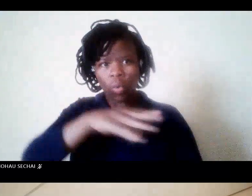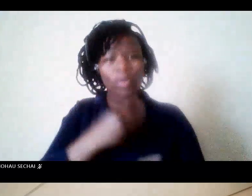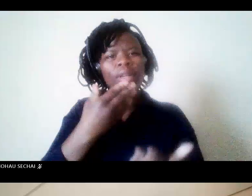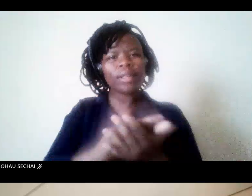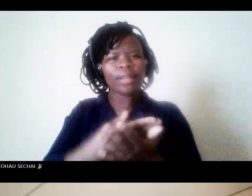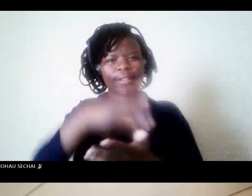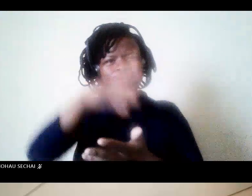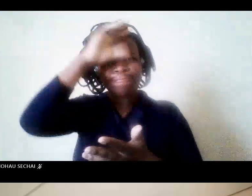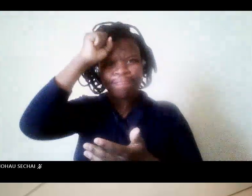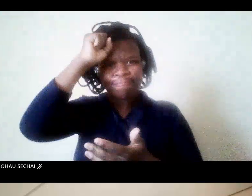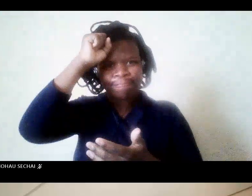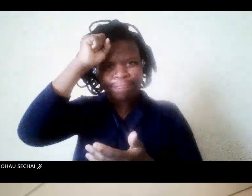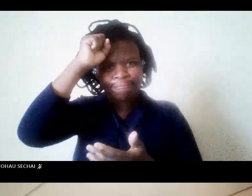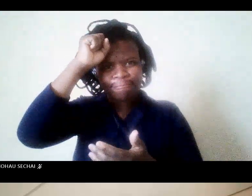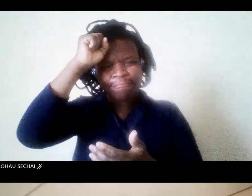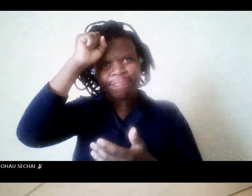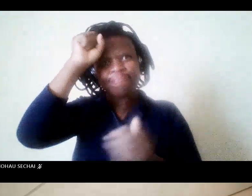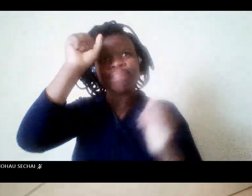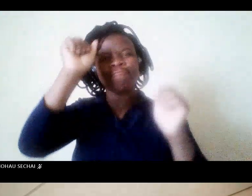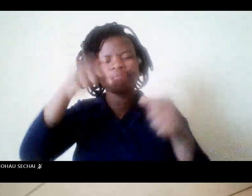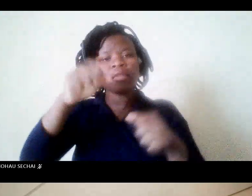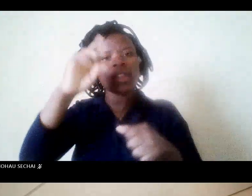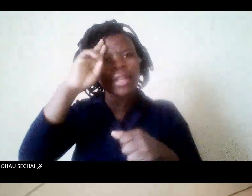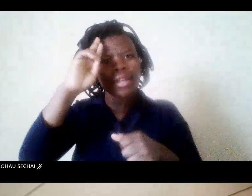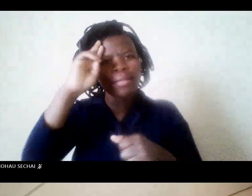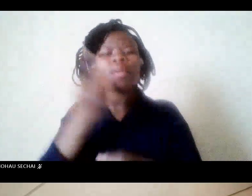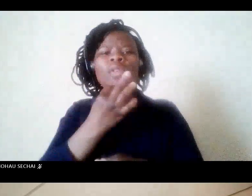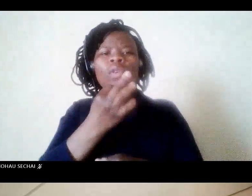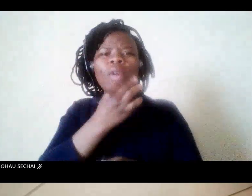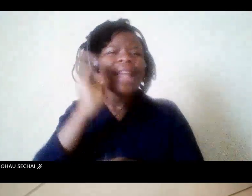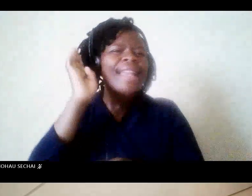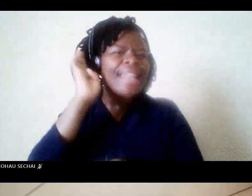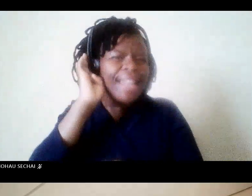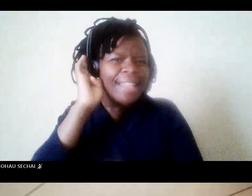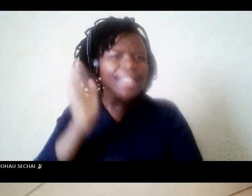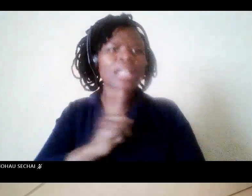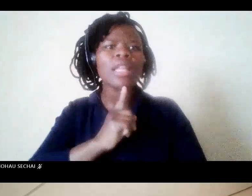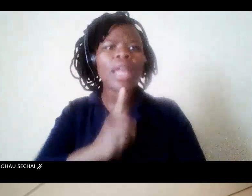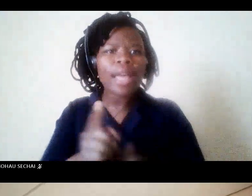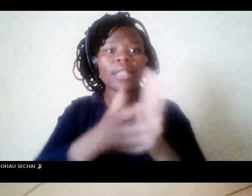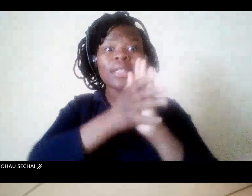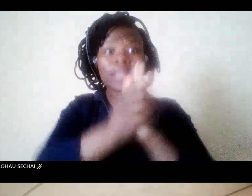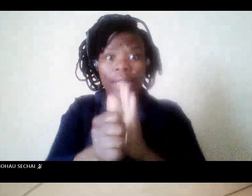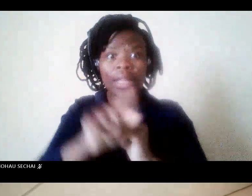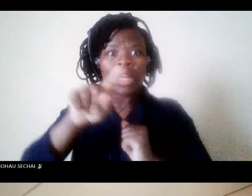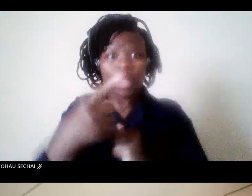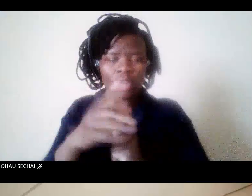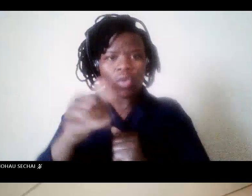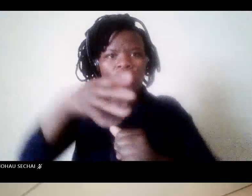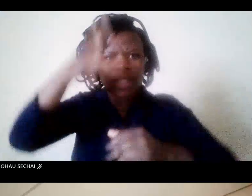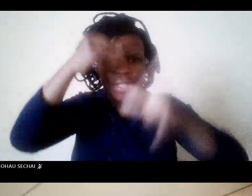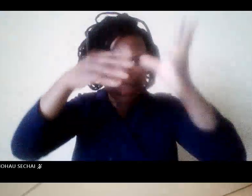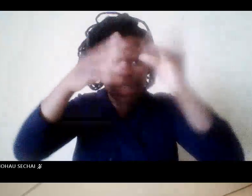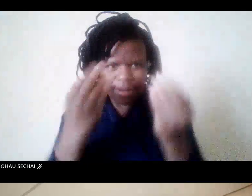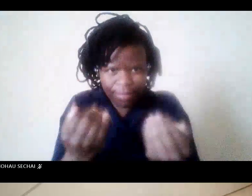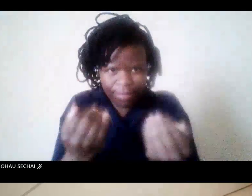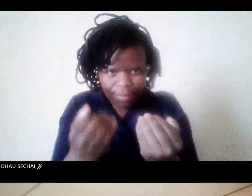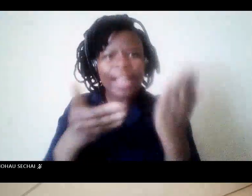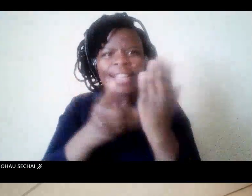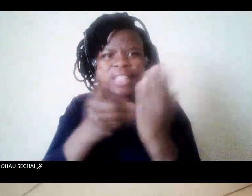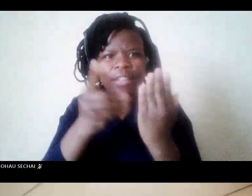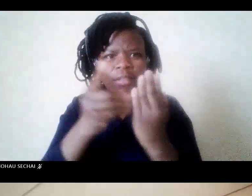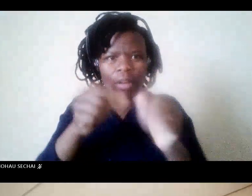start developing. Remember, he said, listening is a skill. It's not something you learn immediately. It's something you develop as you move along.